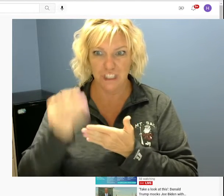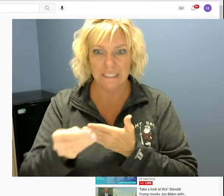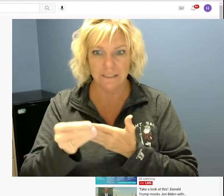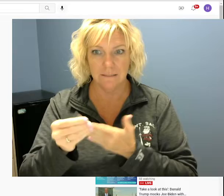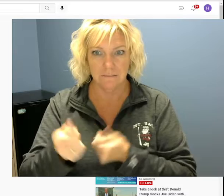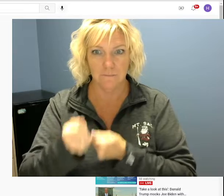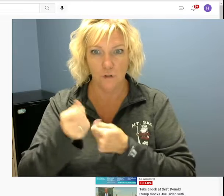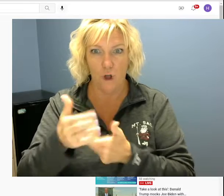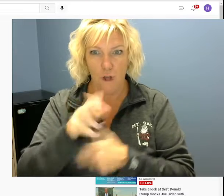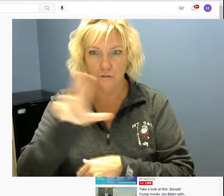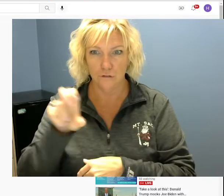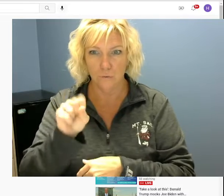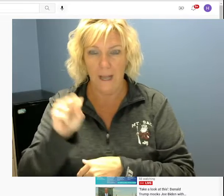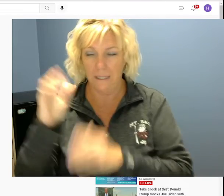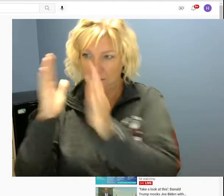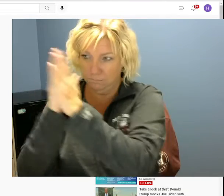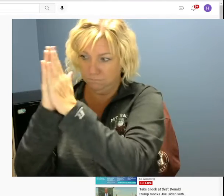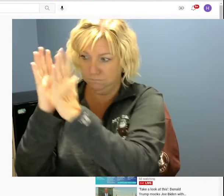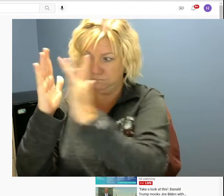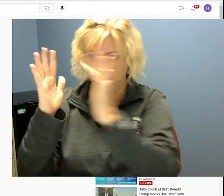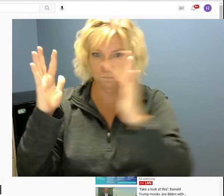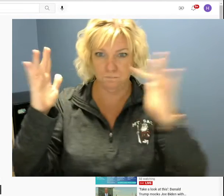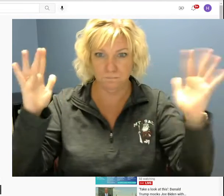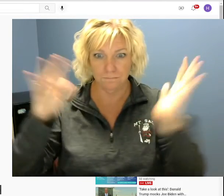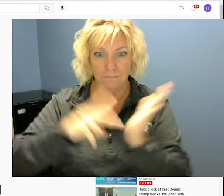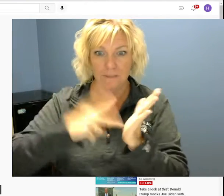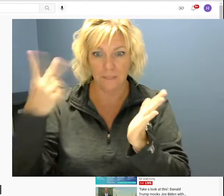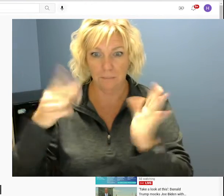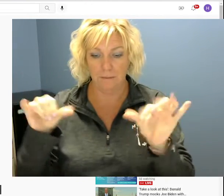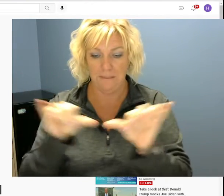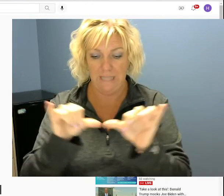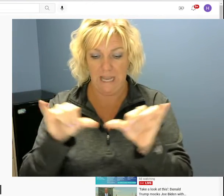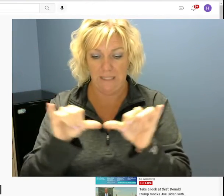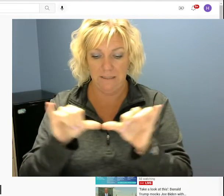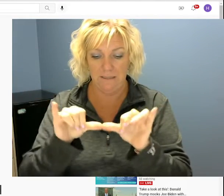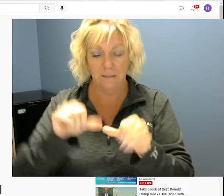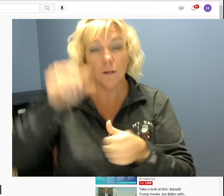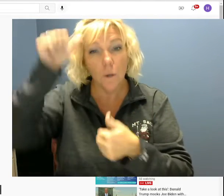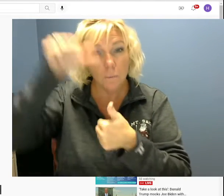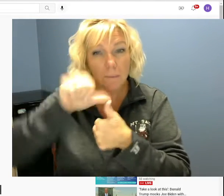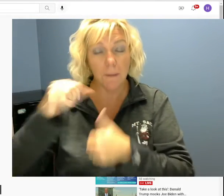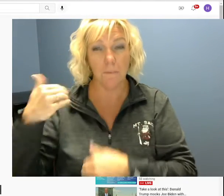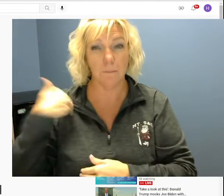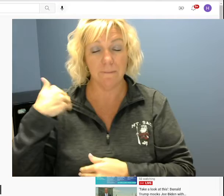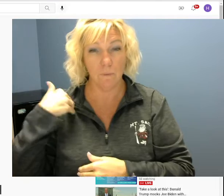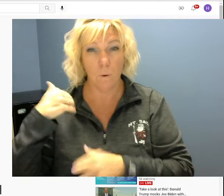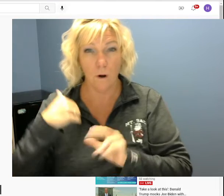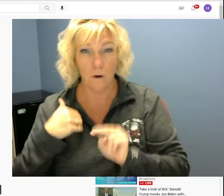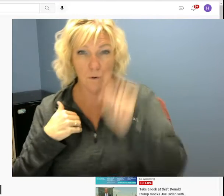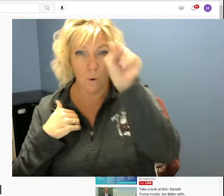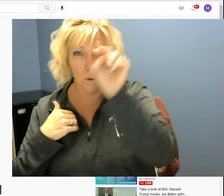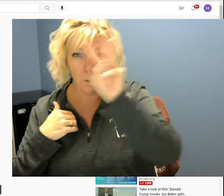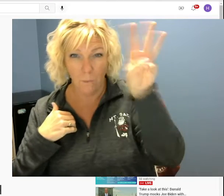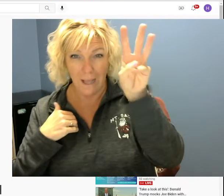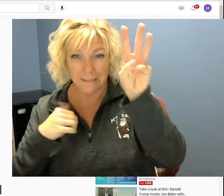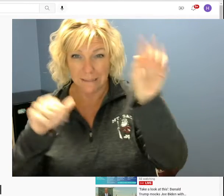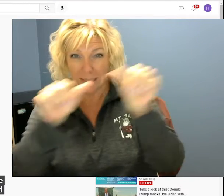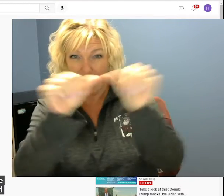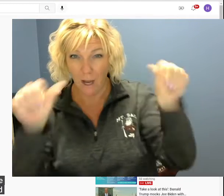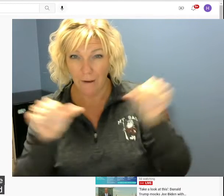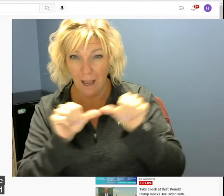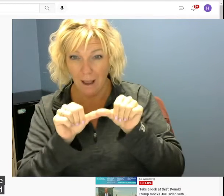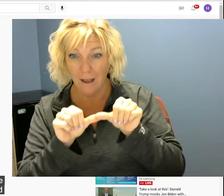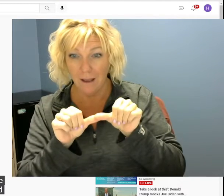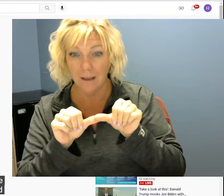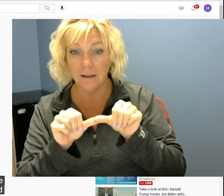So the context for this is that Northwest Ordinance, that territory there. Remember, we had set up